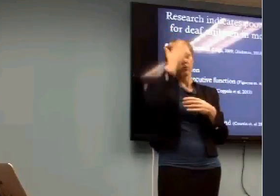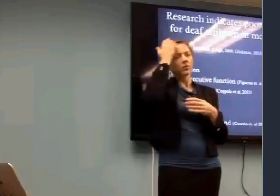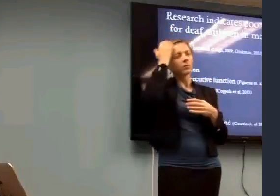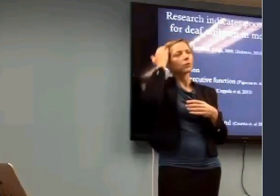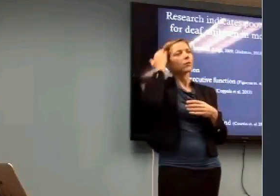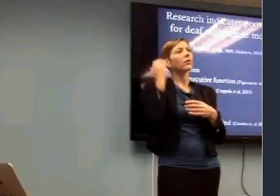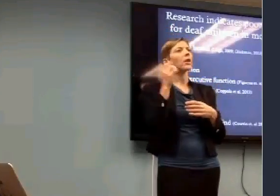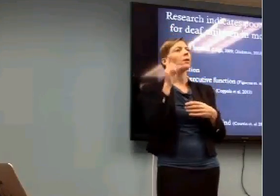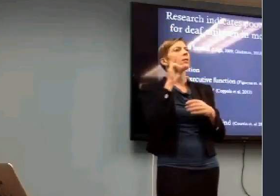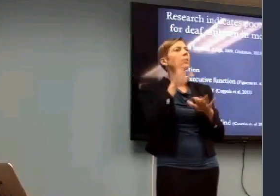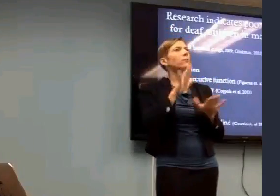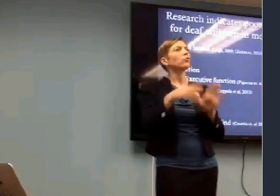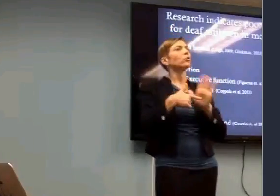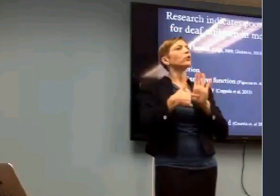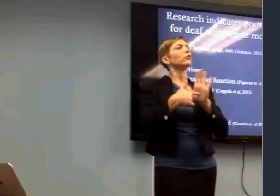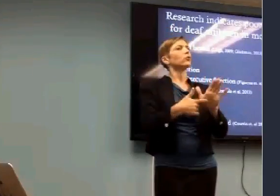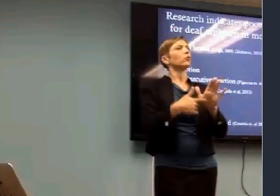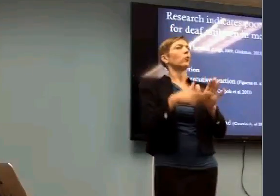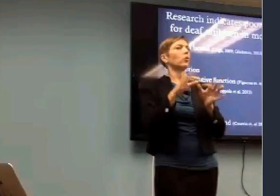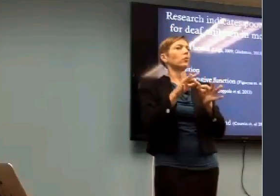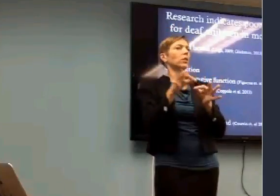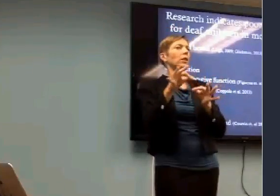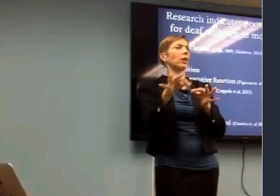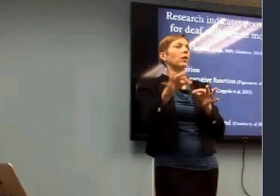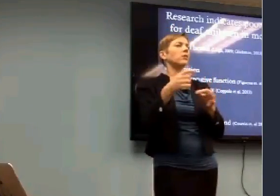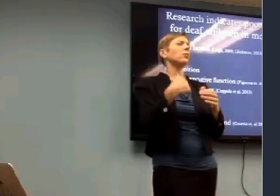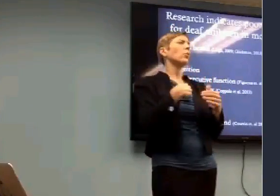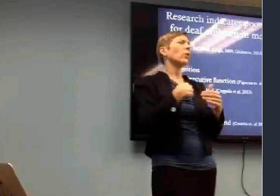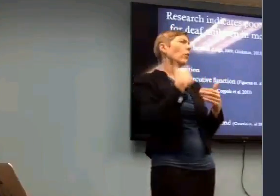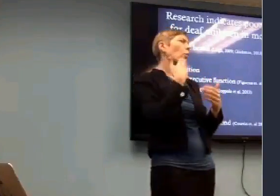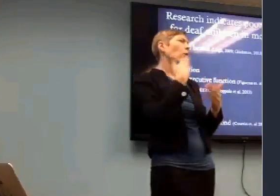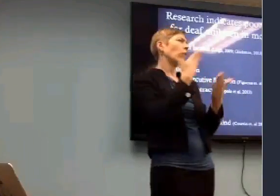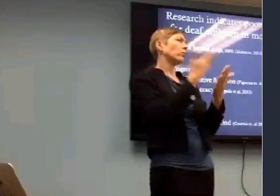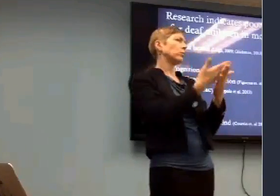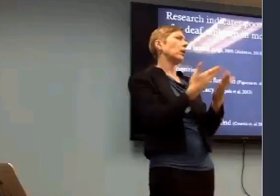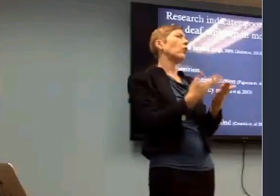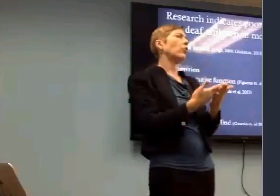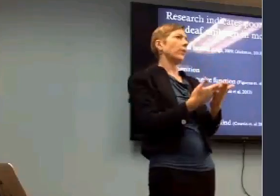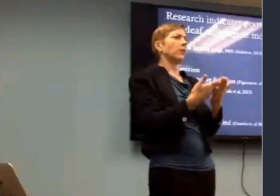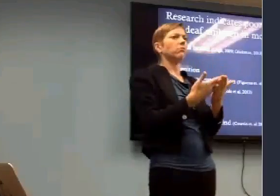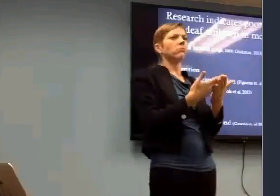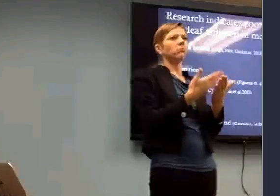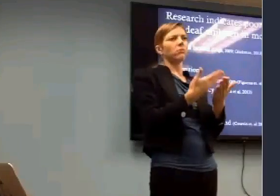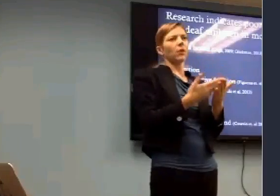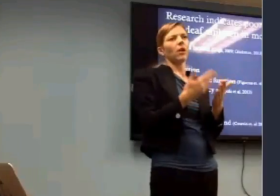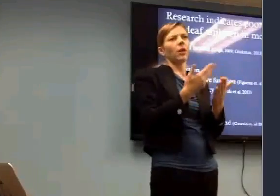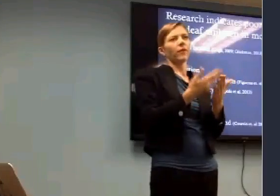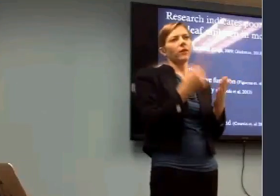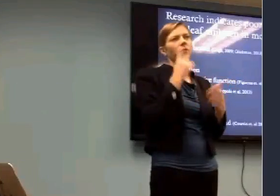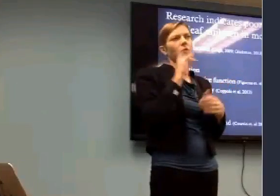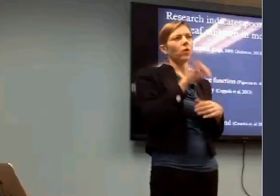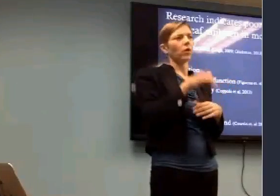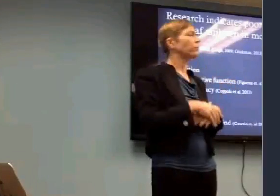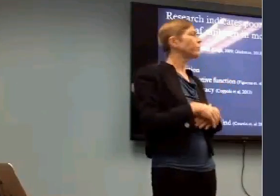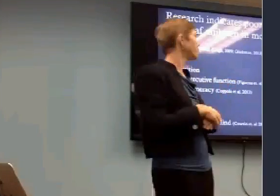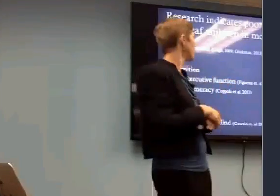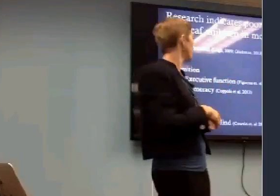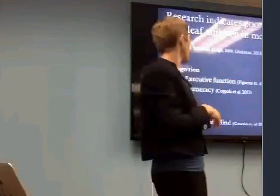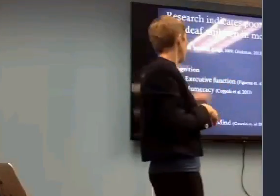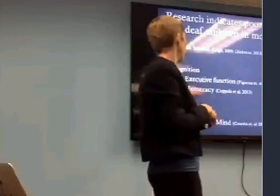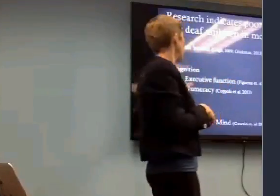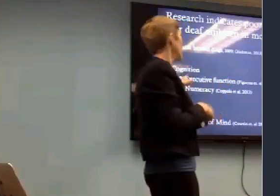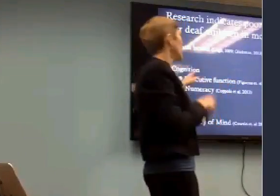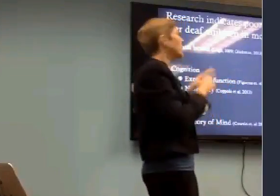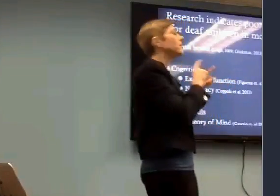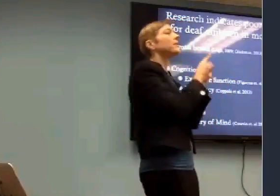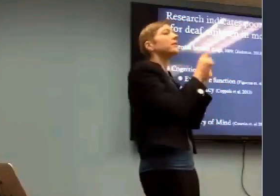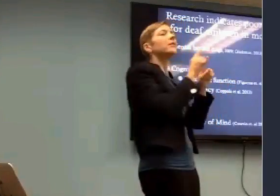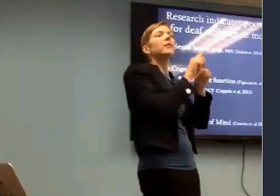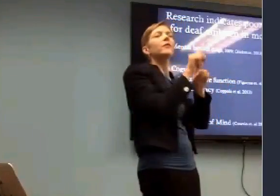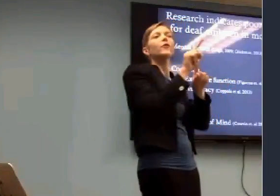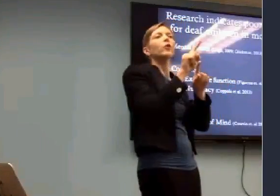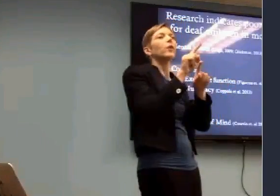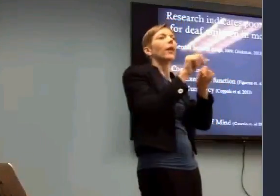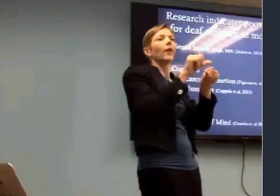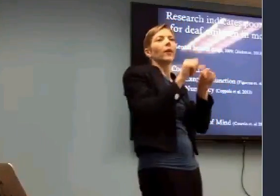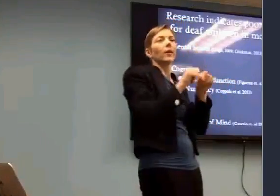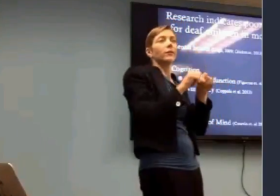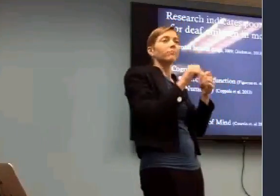In many areas of cognition, deaf children face display delays, and we have evidence and research for that.